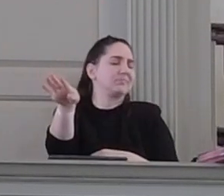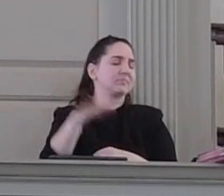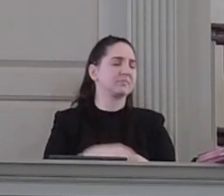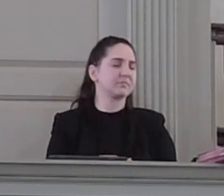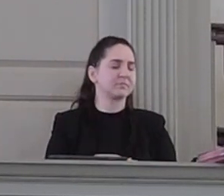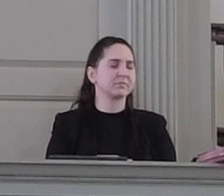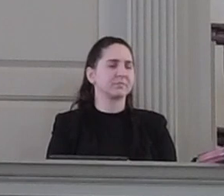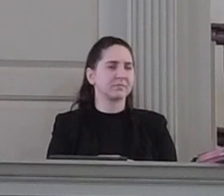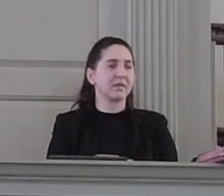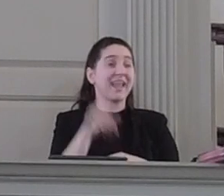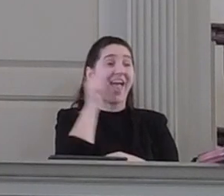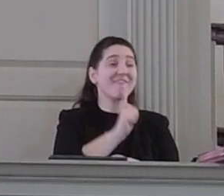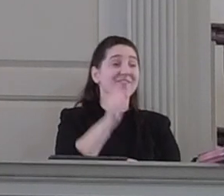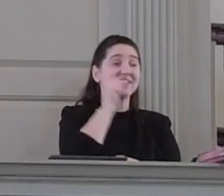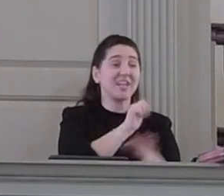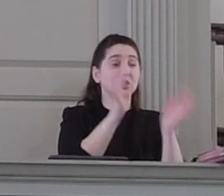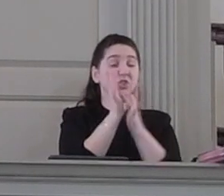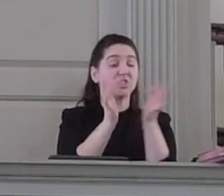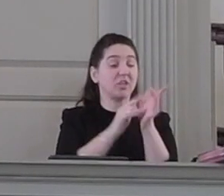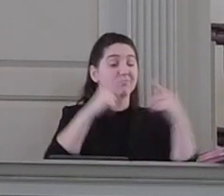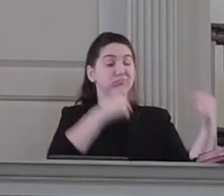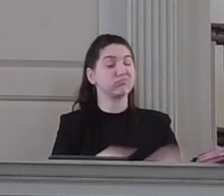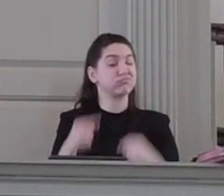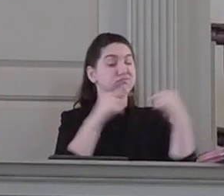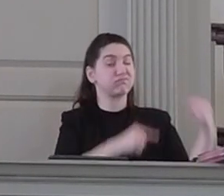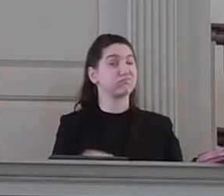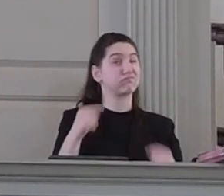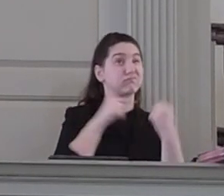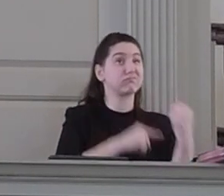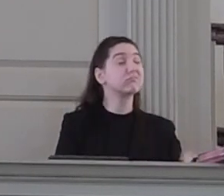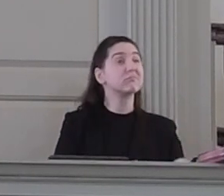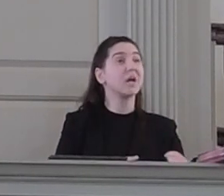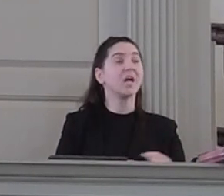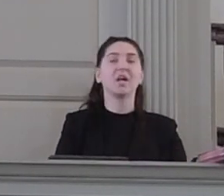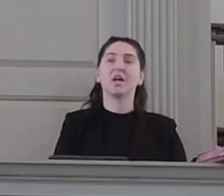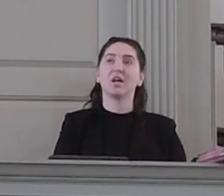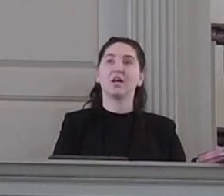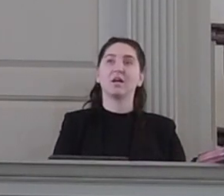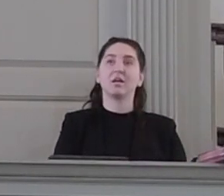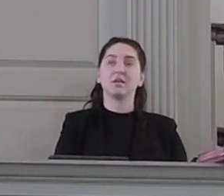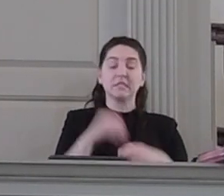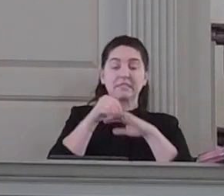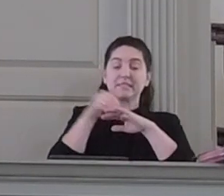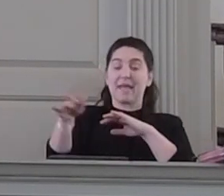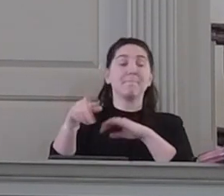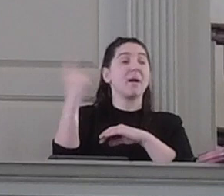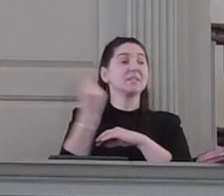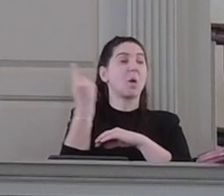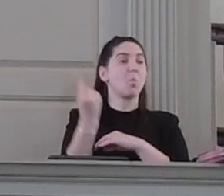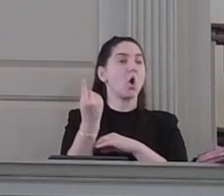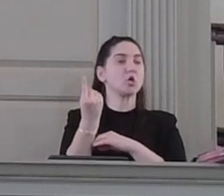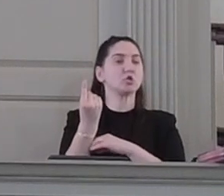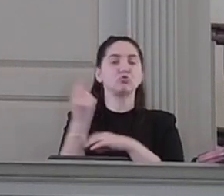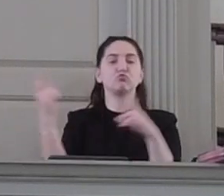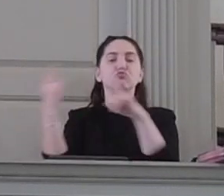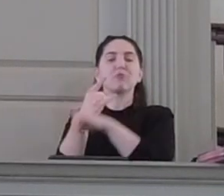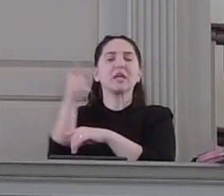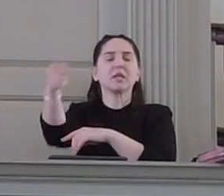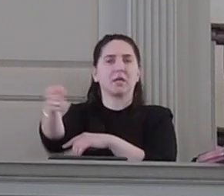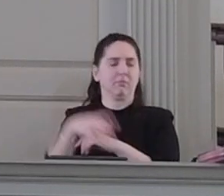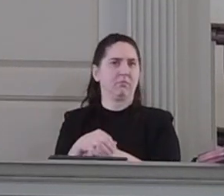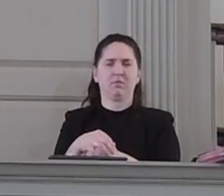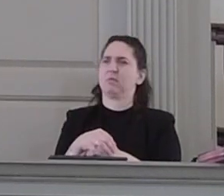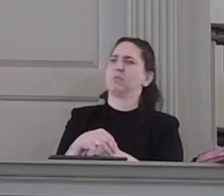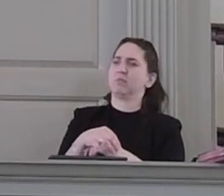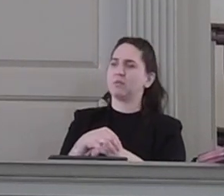week went by that we were not hounded by someone sent by the chief priests. Not a day went by